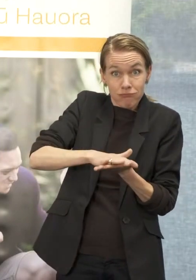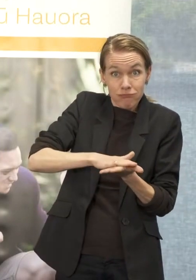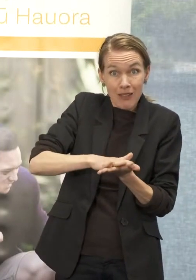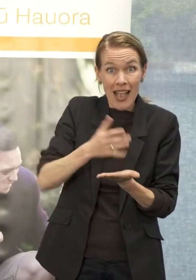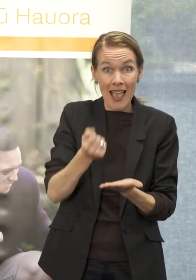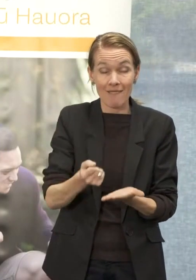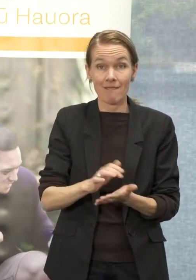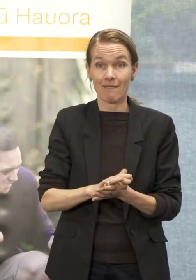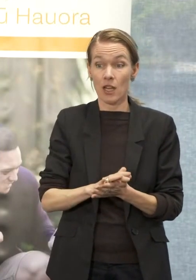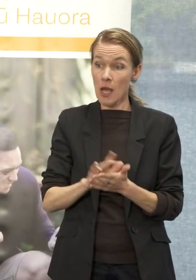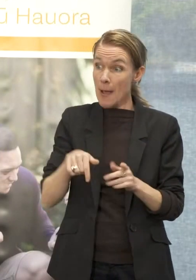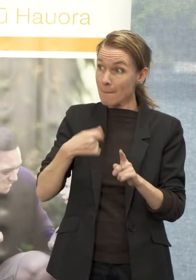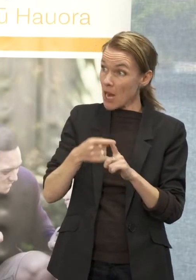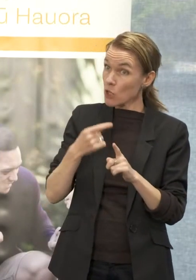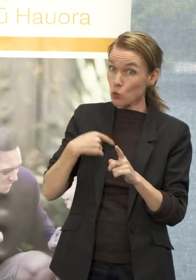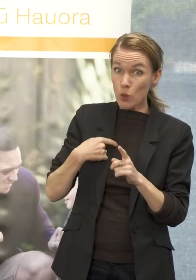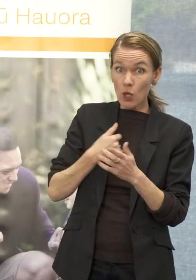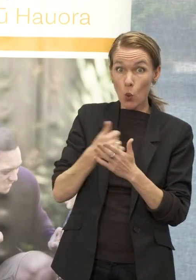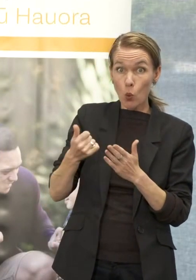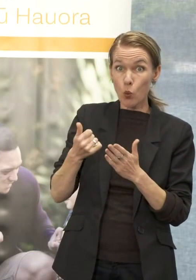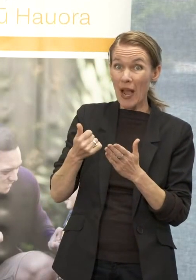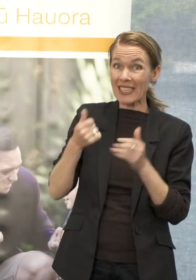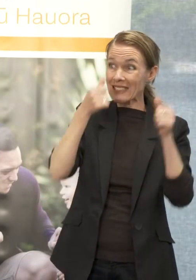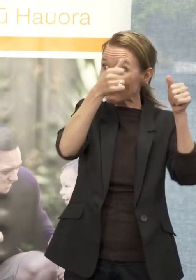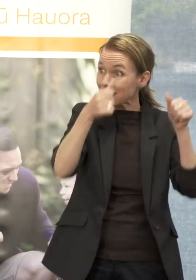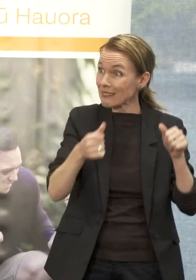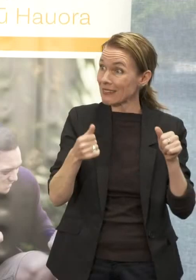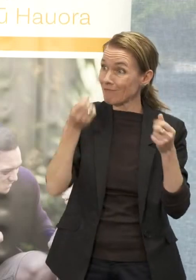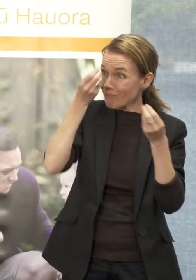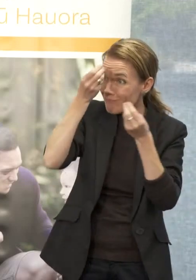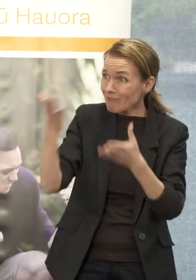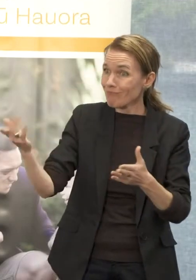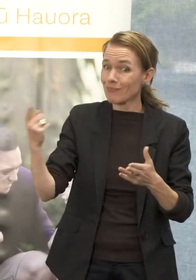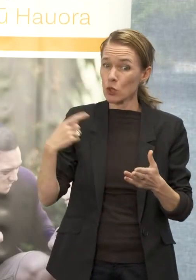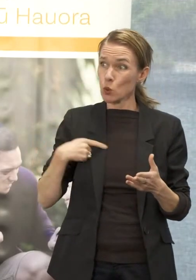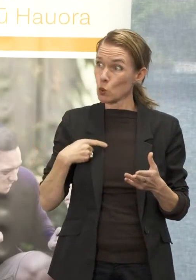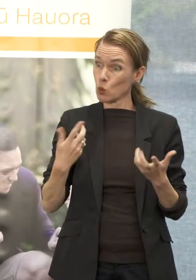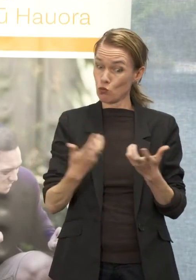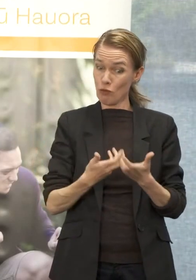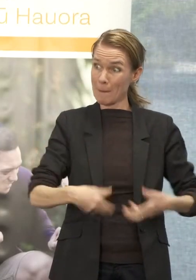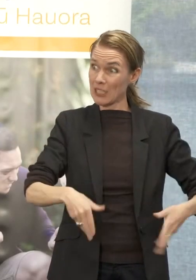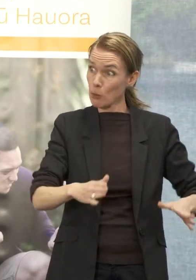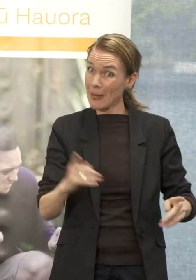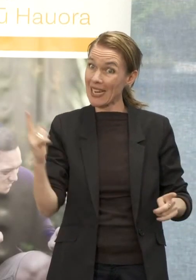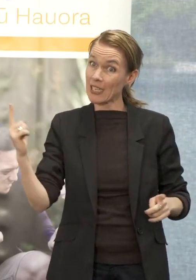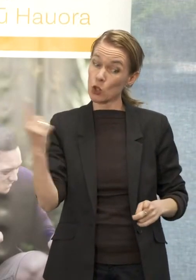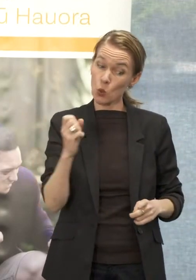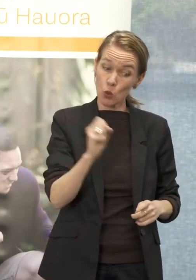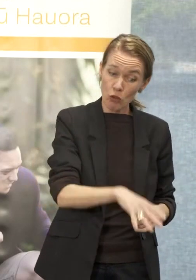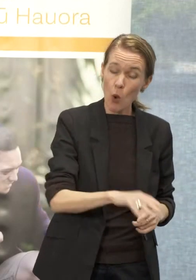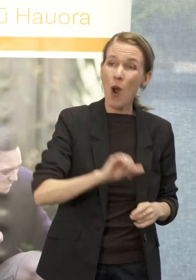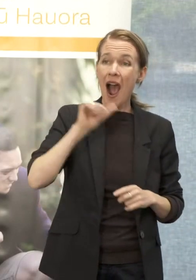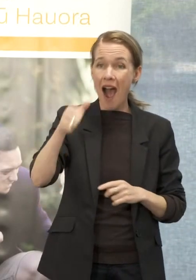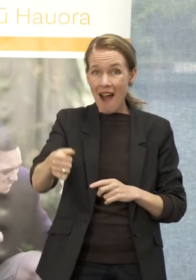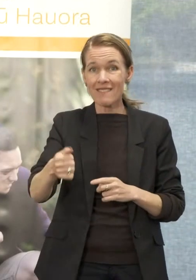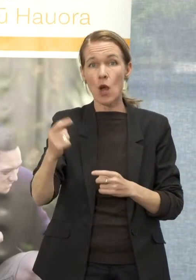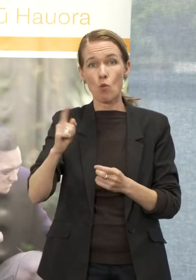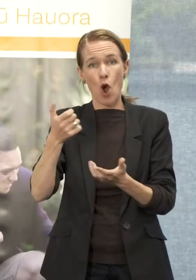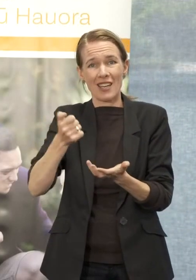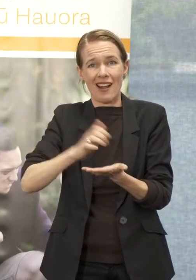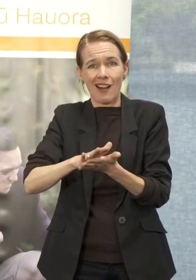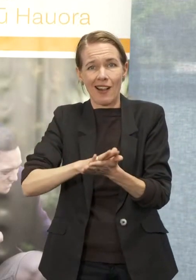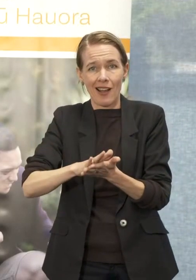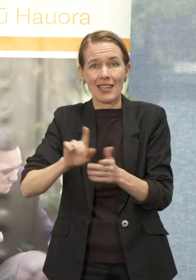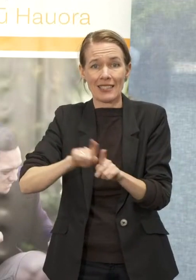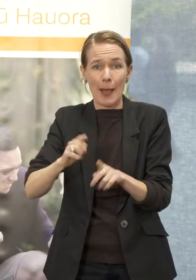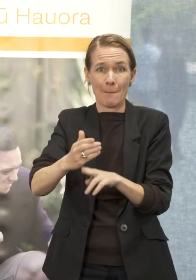the bins to use the hand sanitizer before and after using the bins. It just re-emphasises how we need